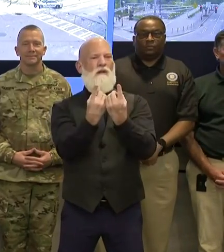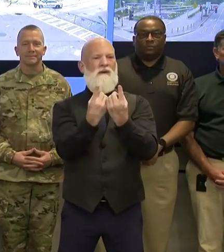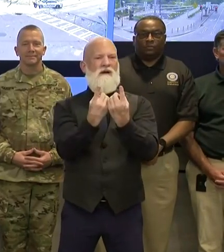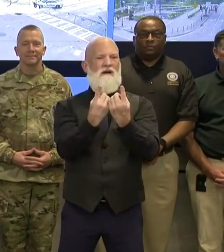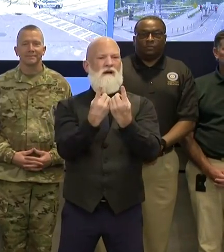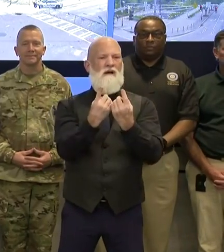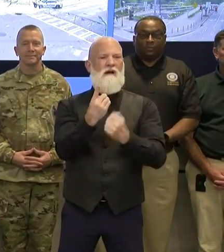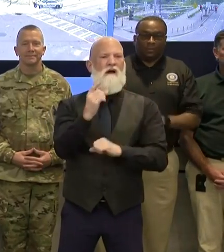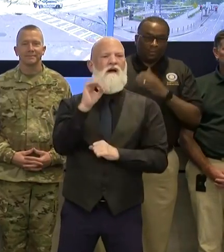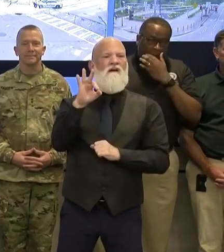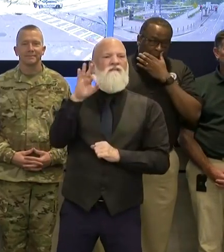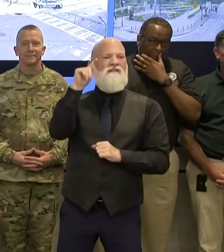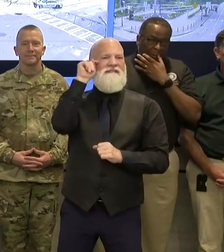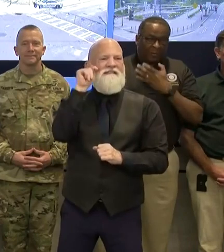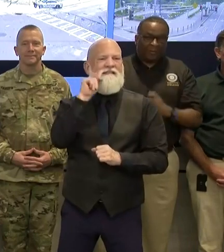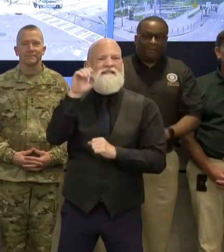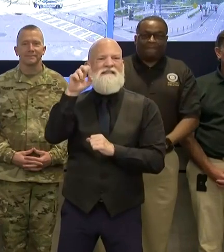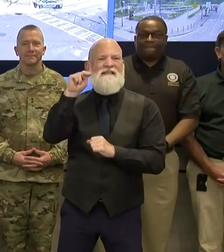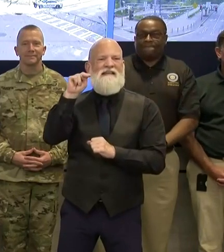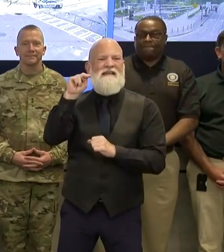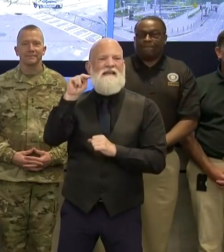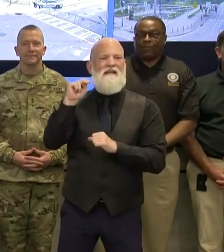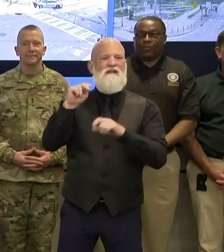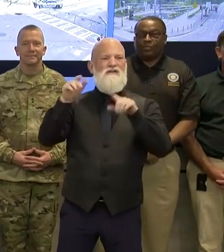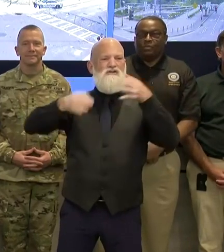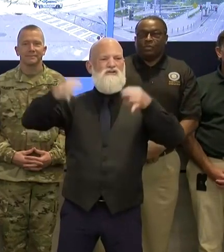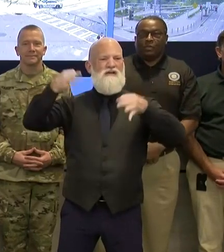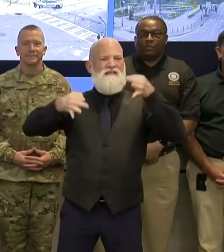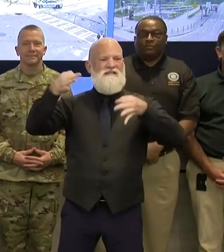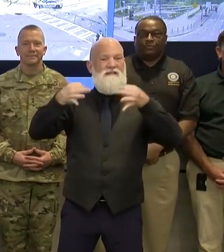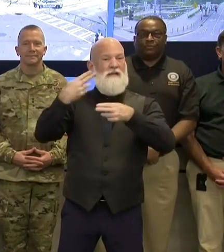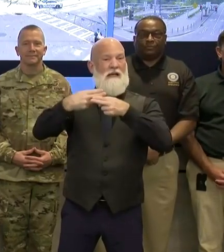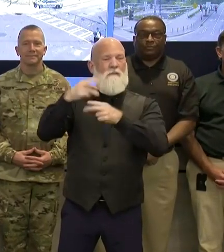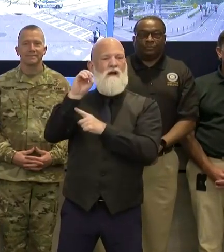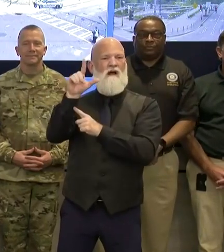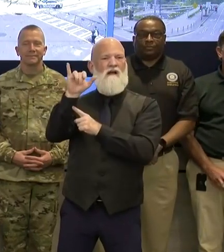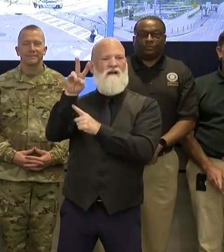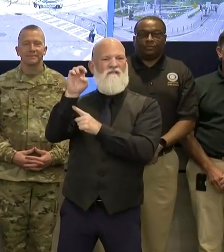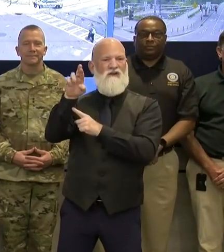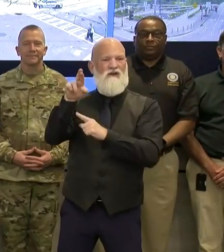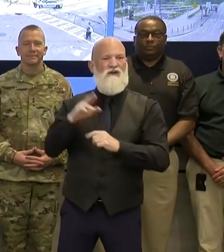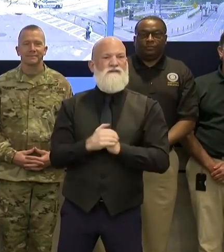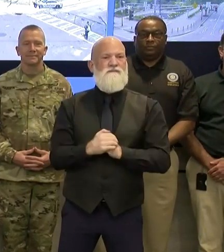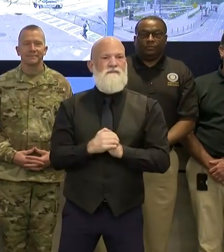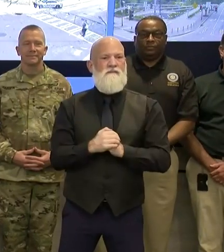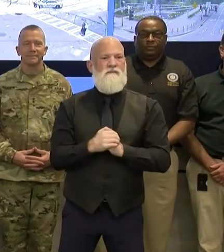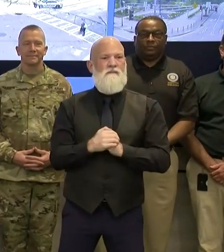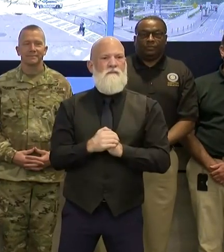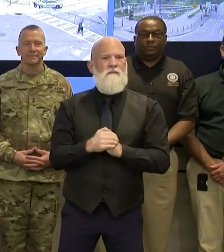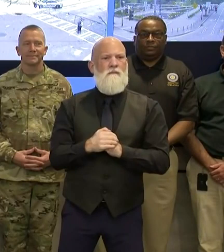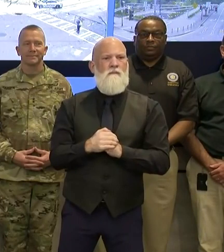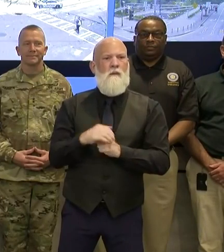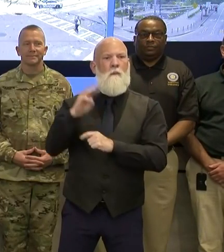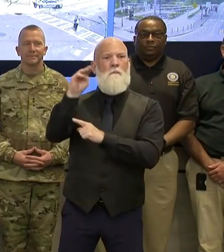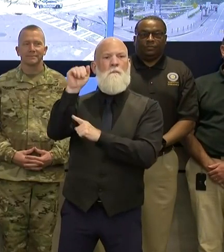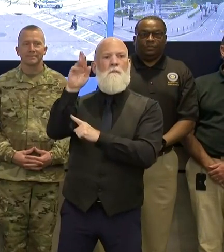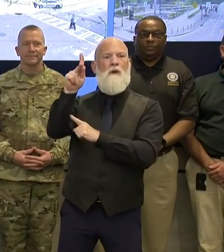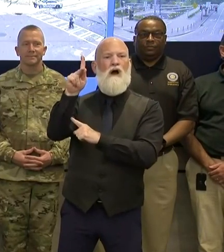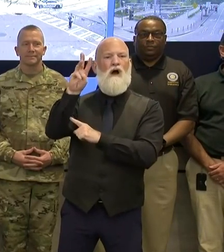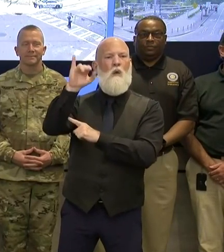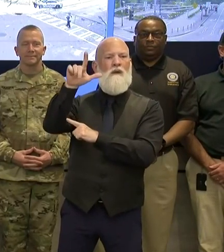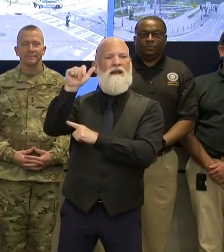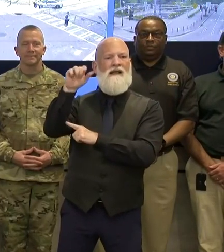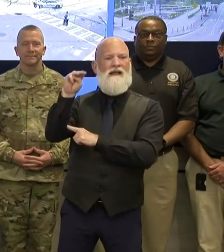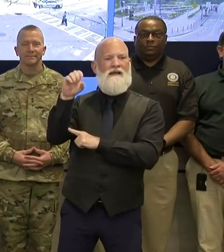Tyrone Oliver, Department of Natural Resources Commissioner Mark Williams, GBI Director Vic Reynolds, and Special Agent